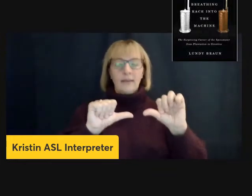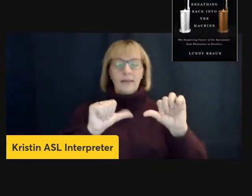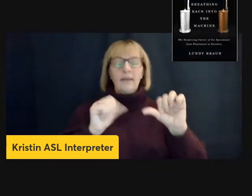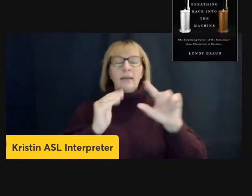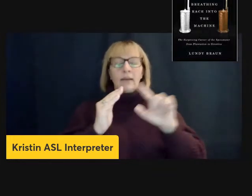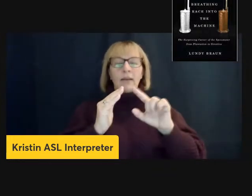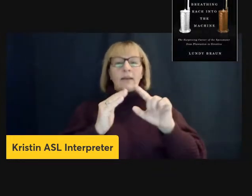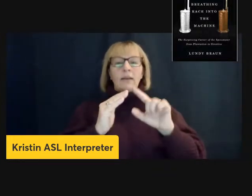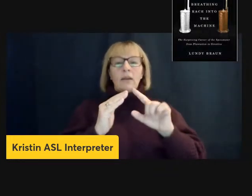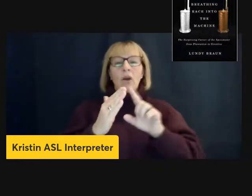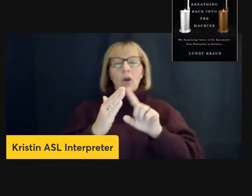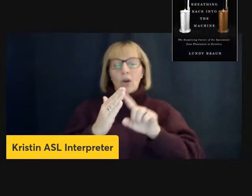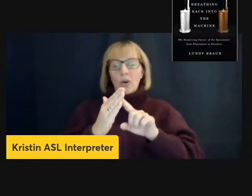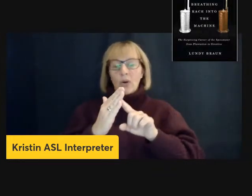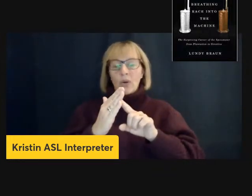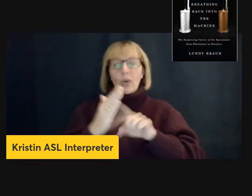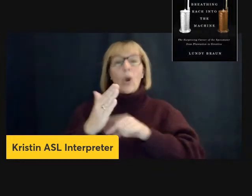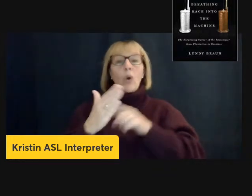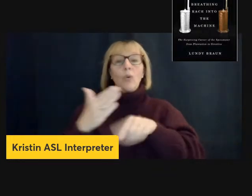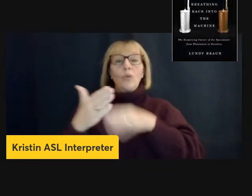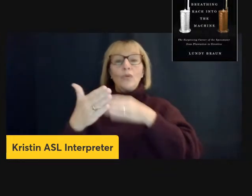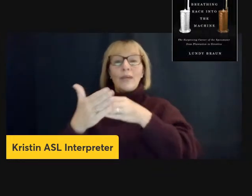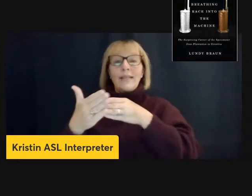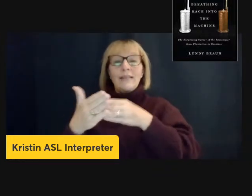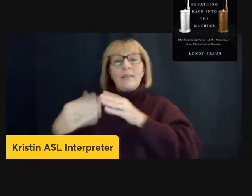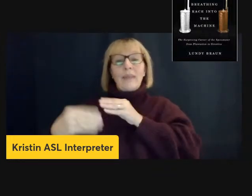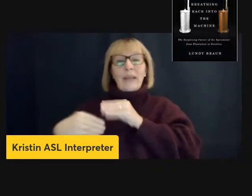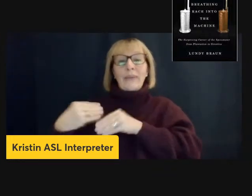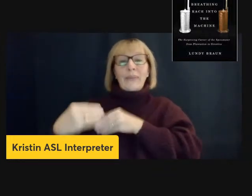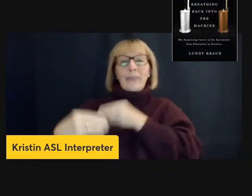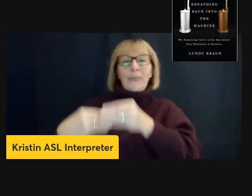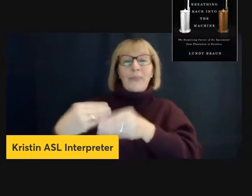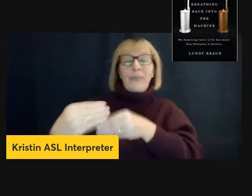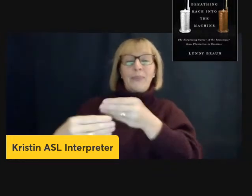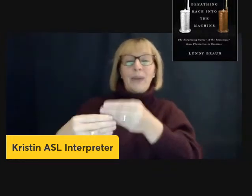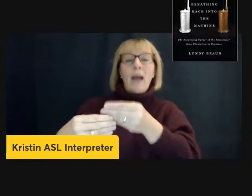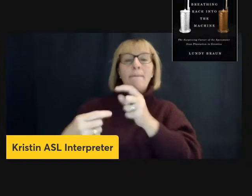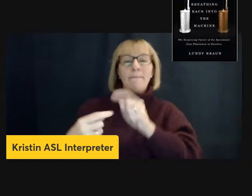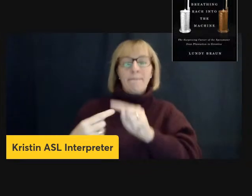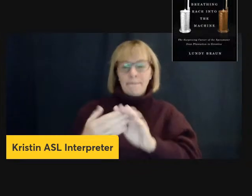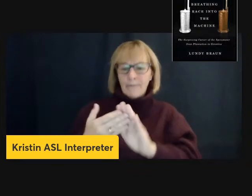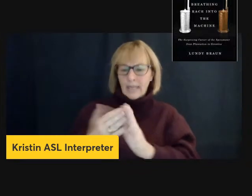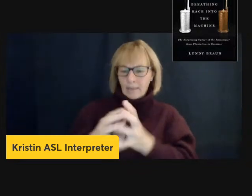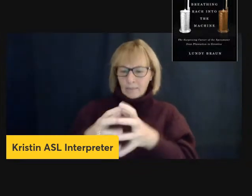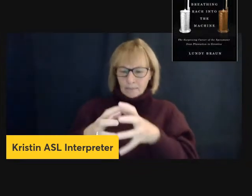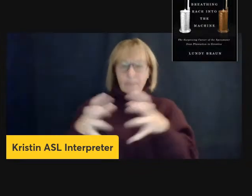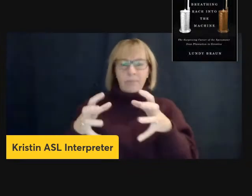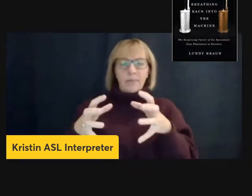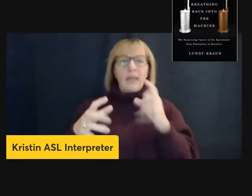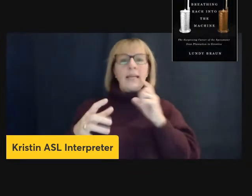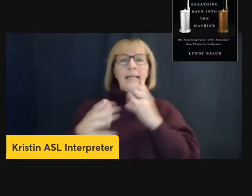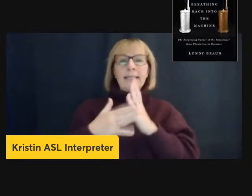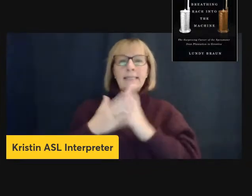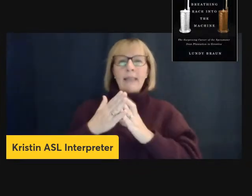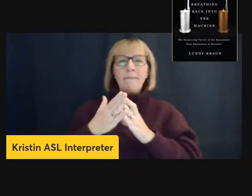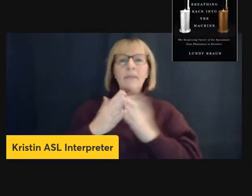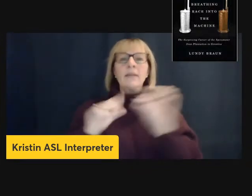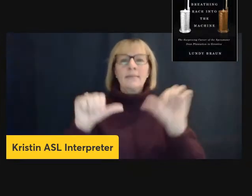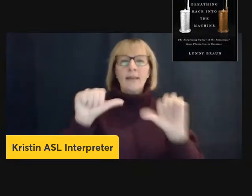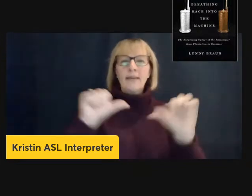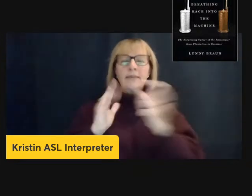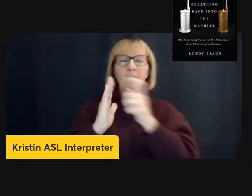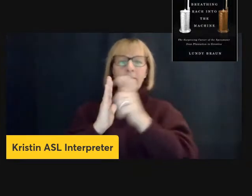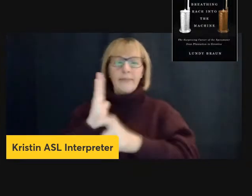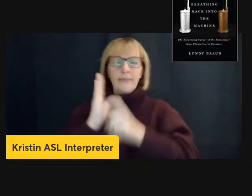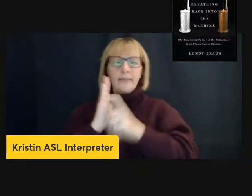and policies rooted in hereditarianism, flourished, a flurry of scientific articles were published on race